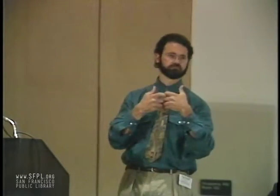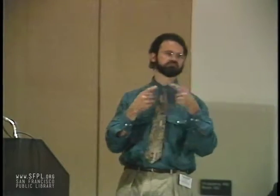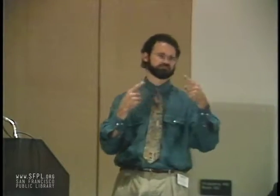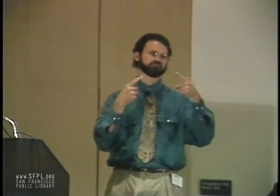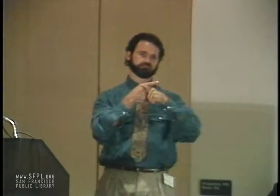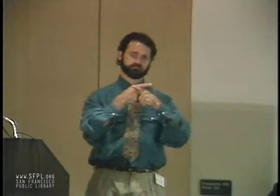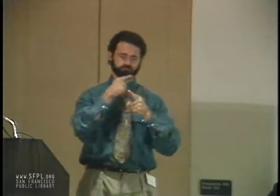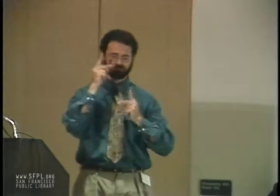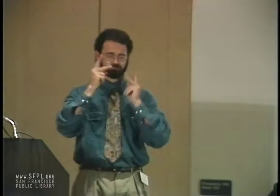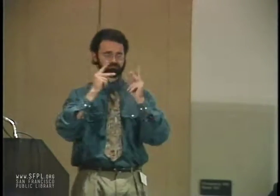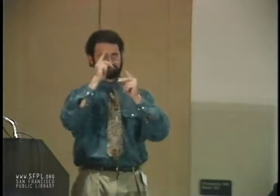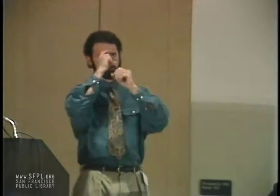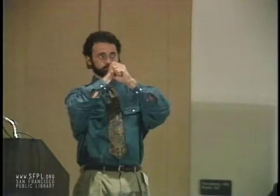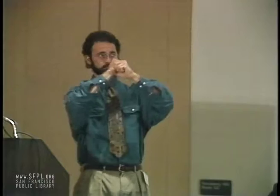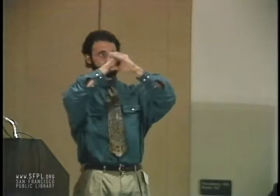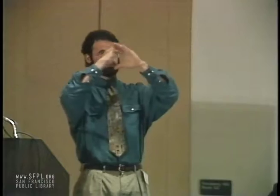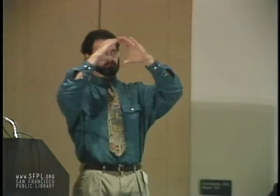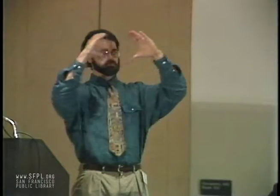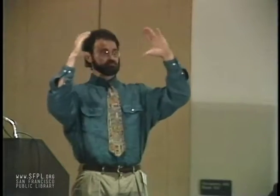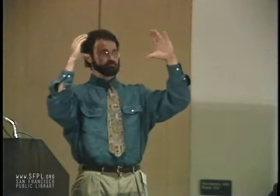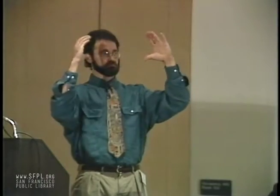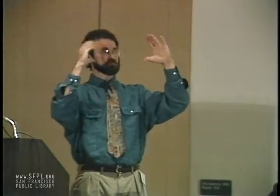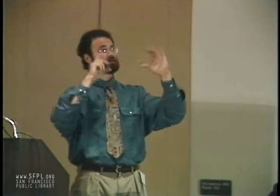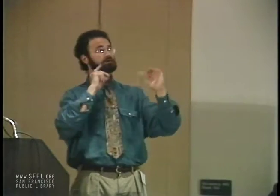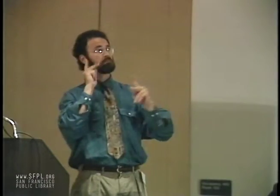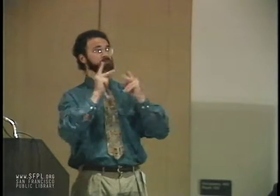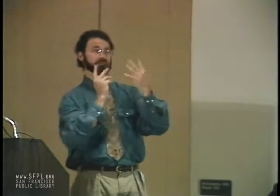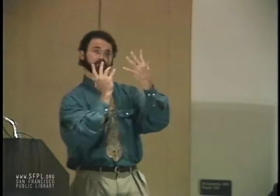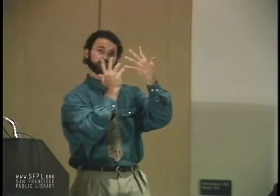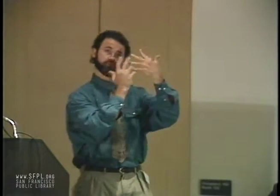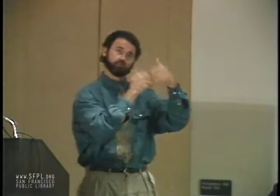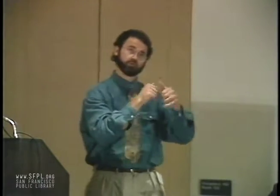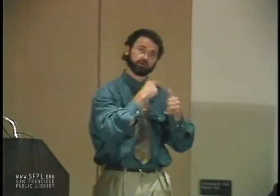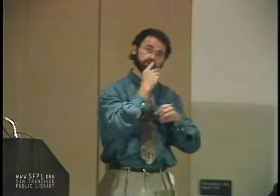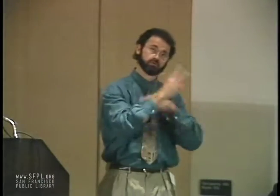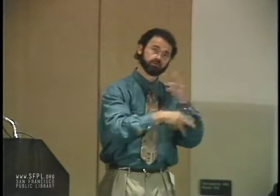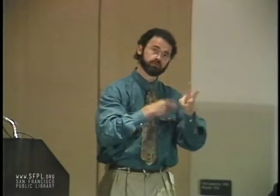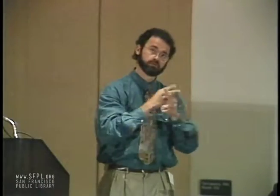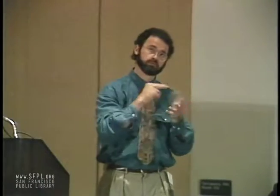Deaf people have their idea of integration, and hearing people have theirs, and they're not the same.